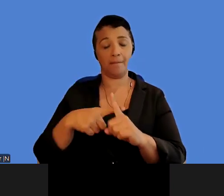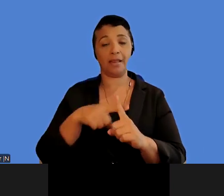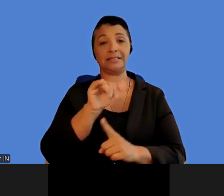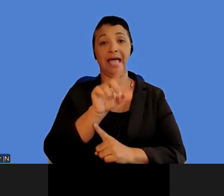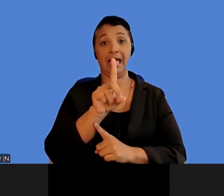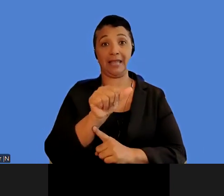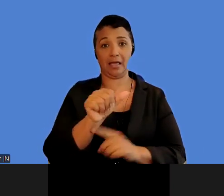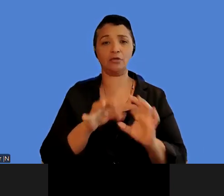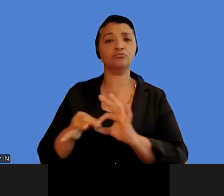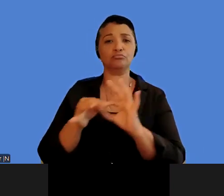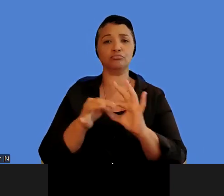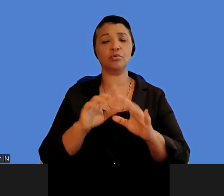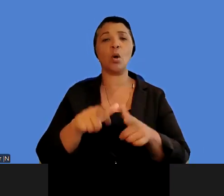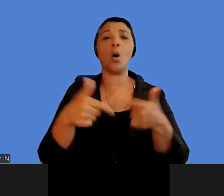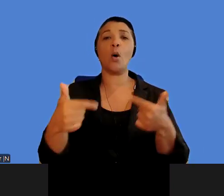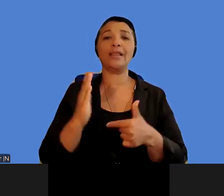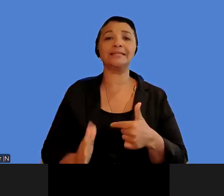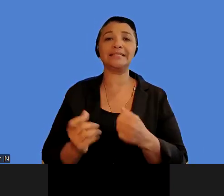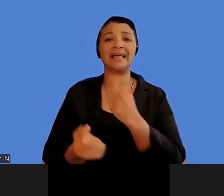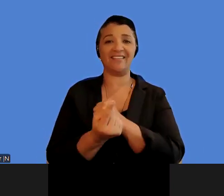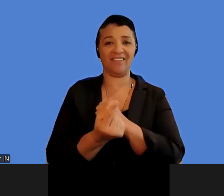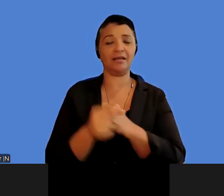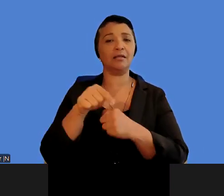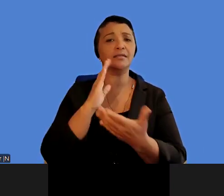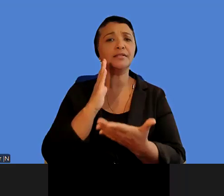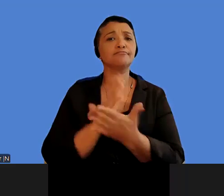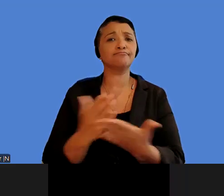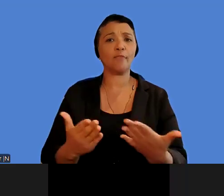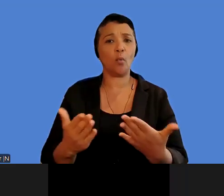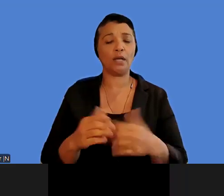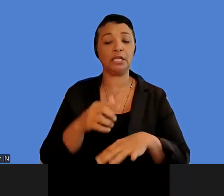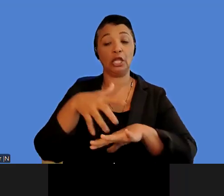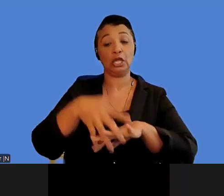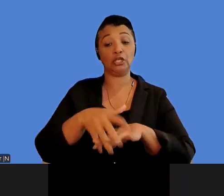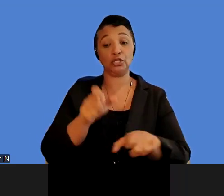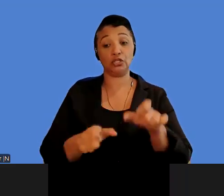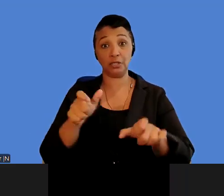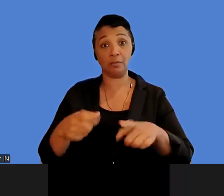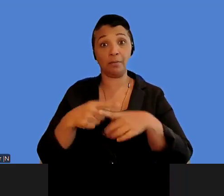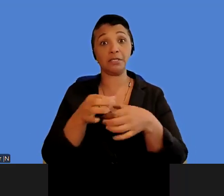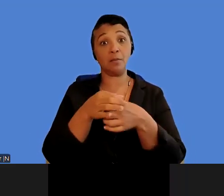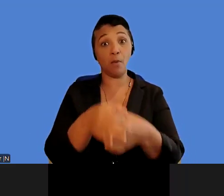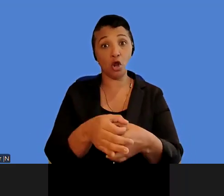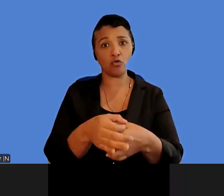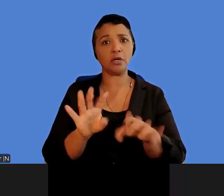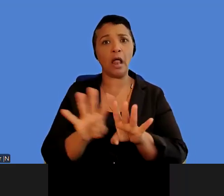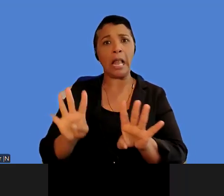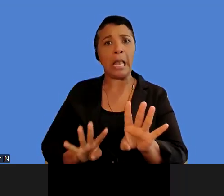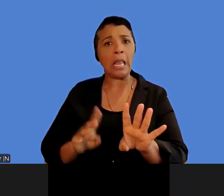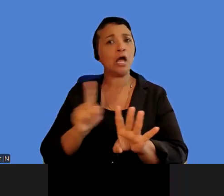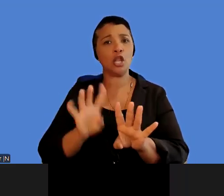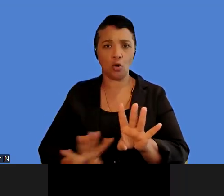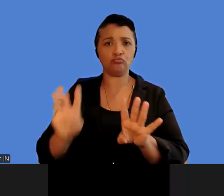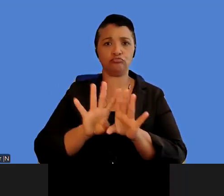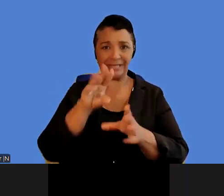organise an online side event, which was named Ensuring that Indigenous Peoples and Minorities with Disabilities are not left behind in